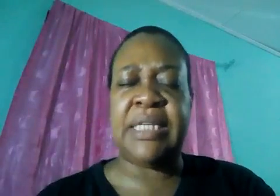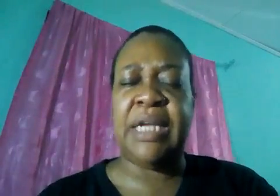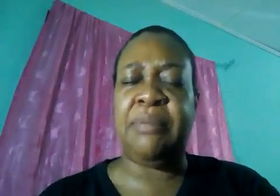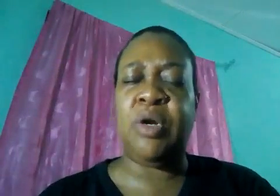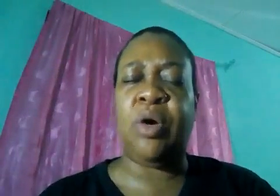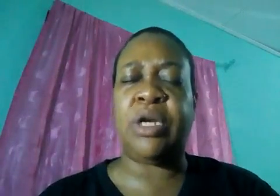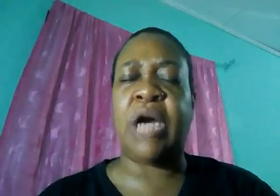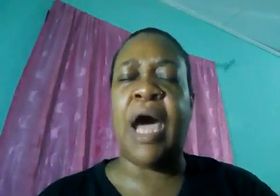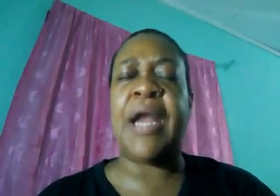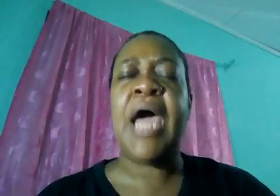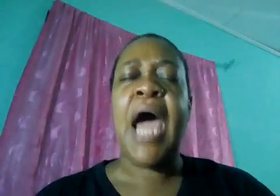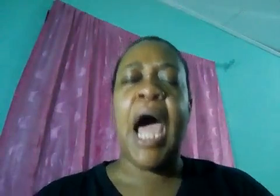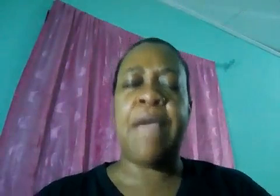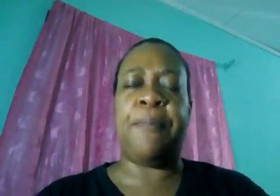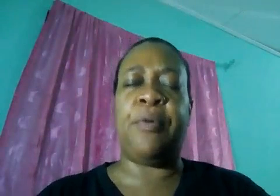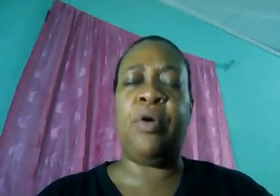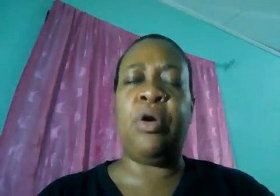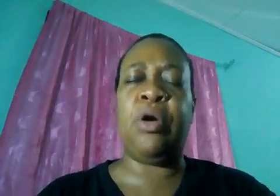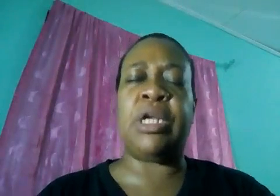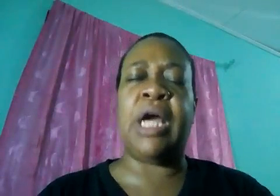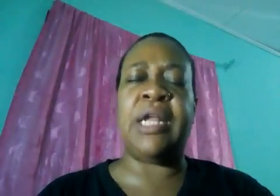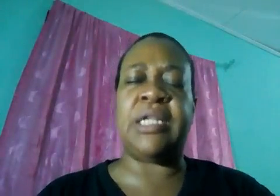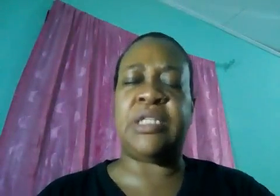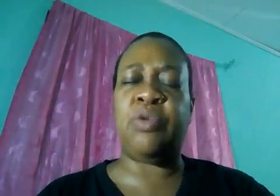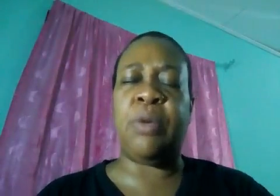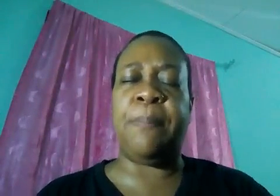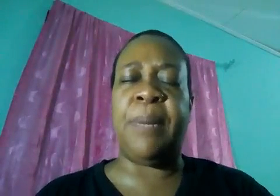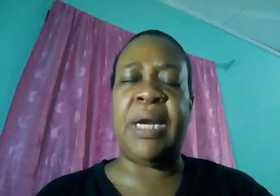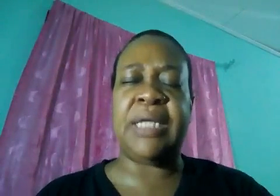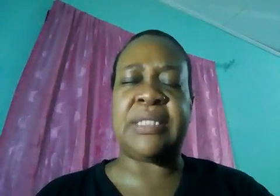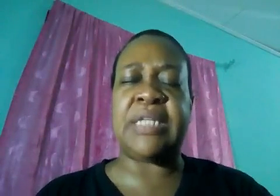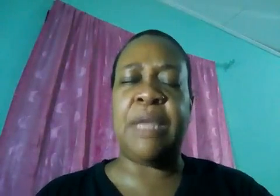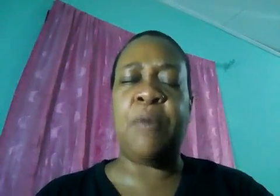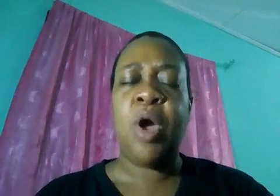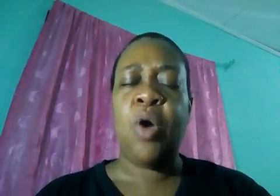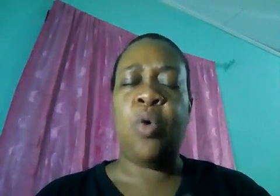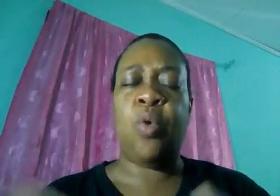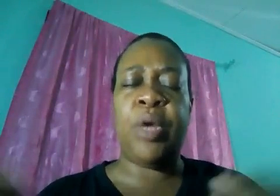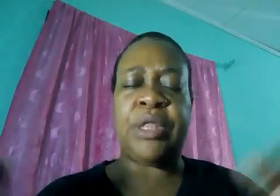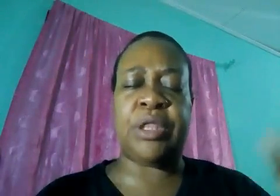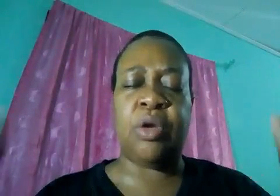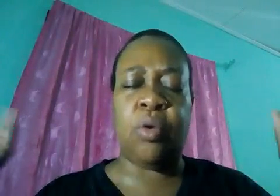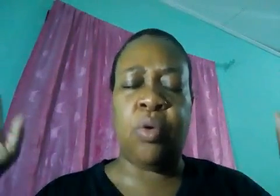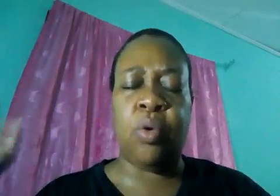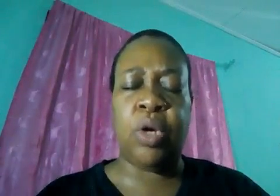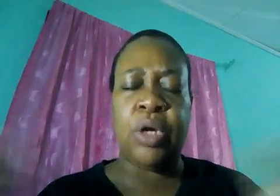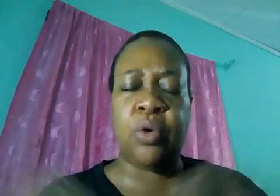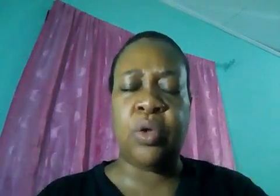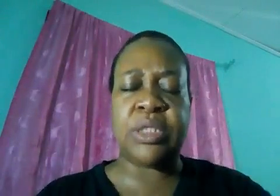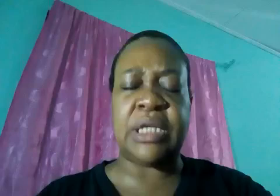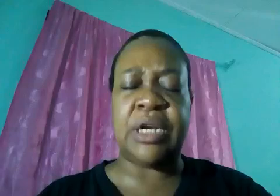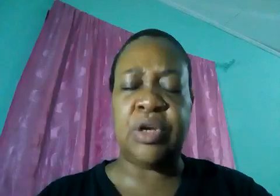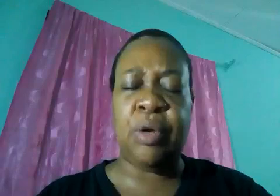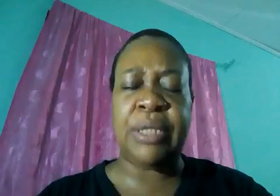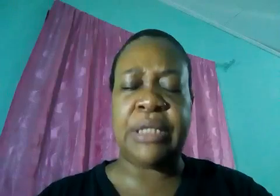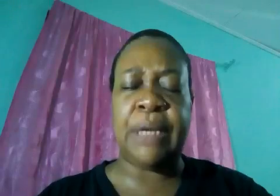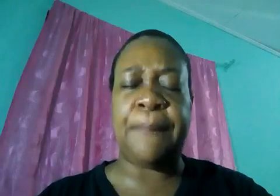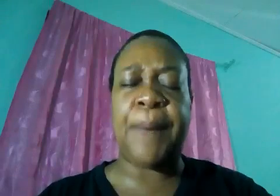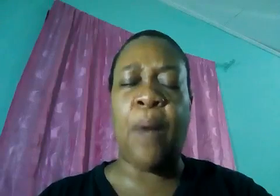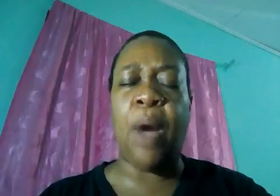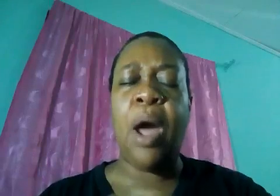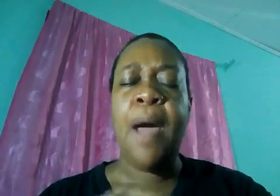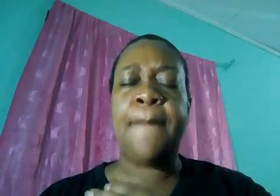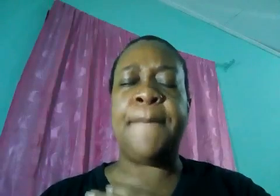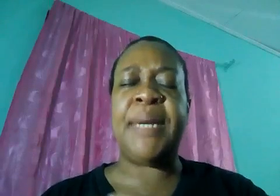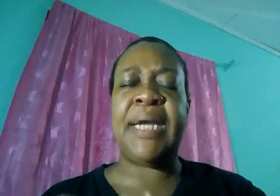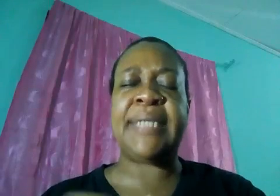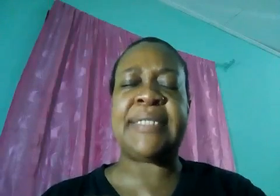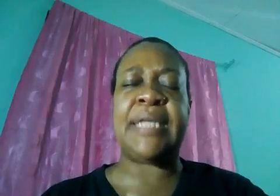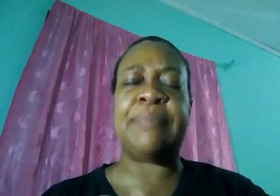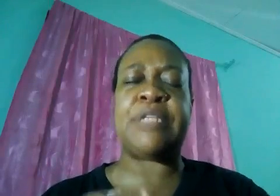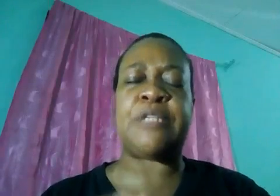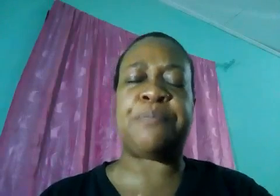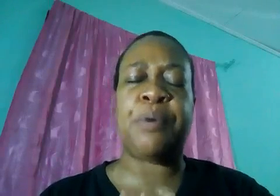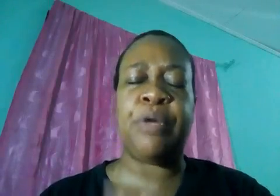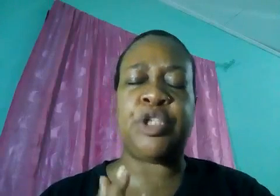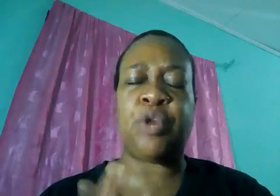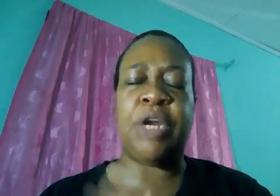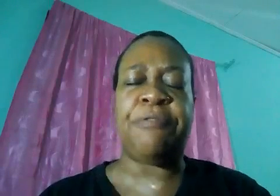name. Lord God, I pray, oh Lord God, that you will bless them with your Holy Ghost anointing power. Bless them spiritually from